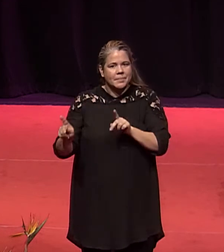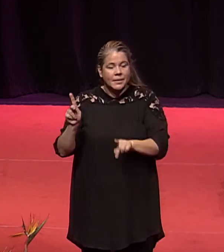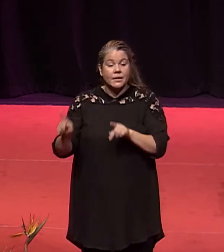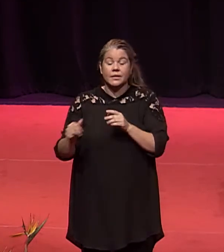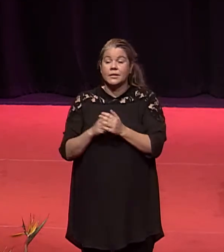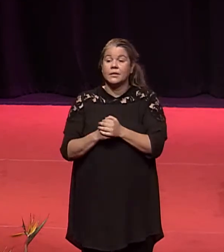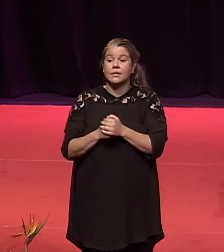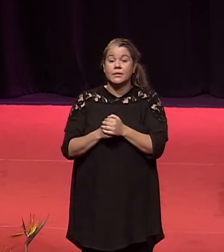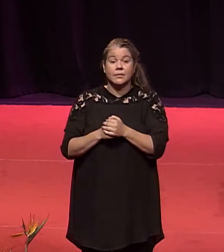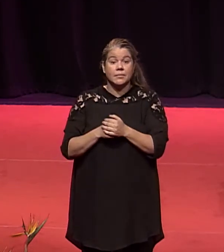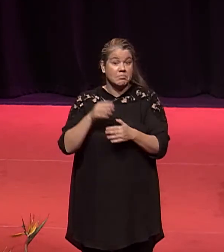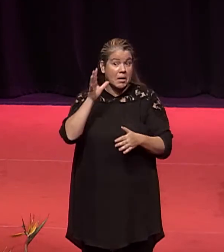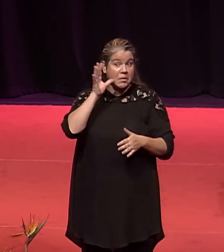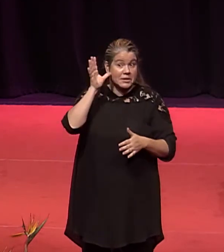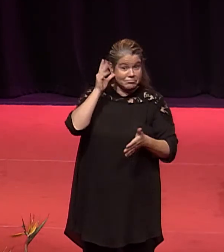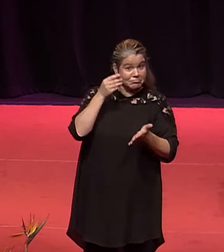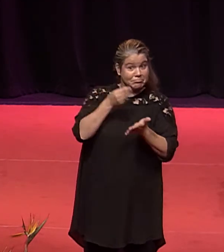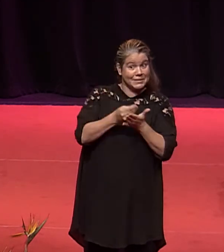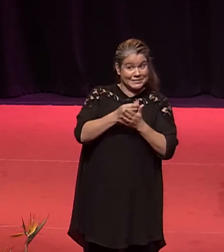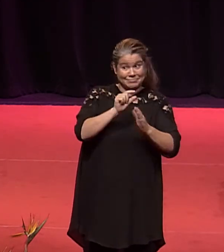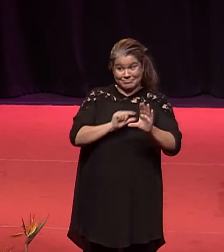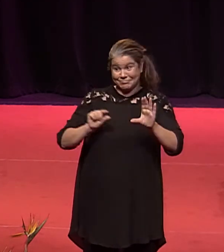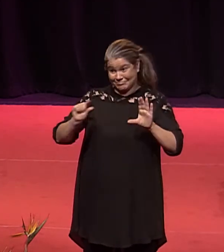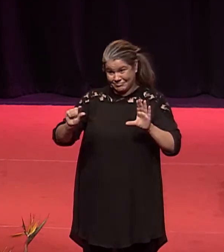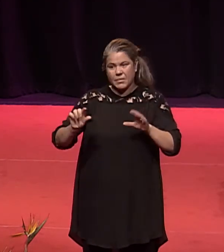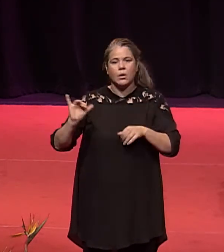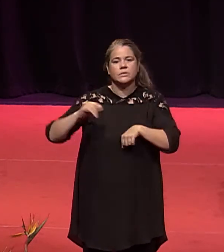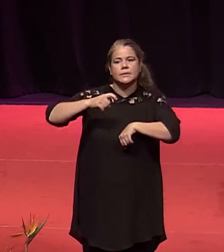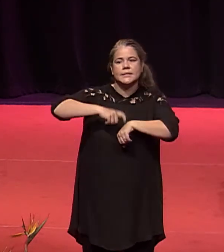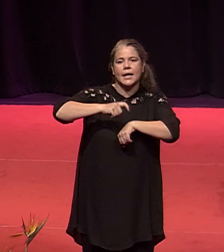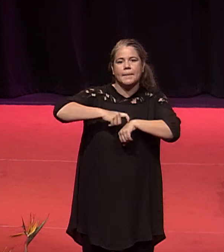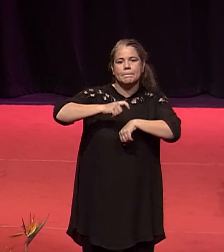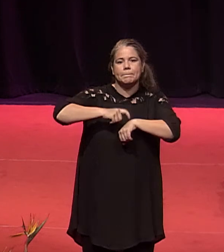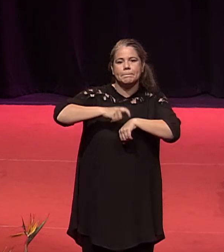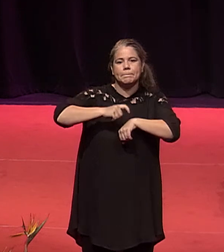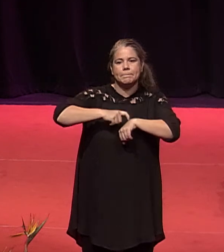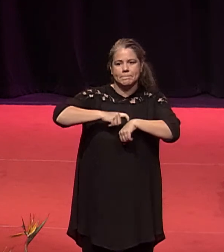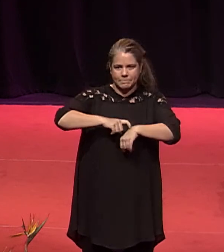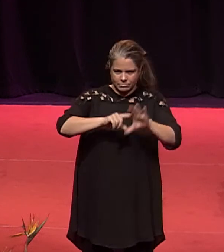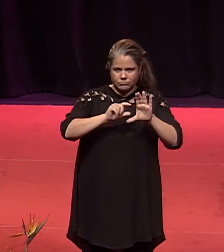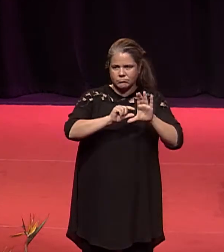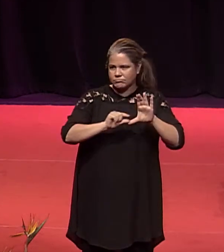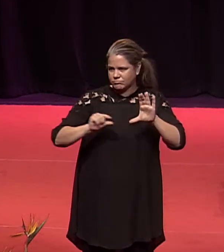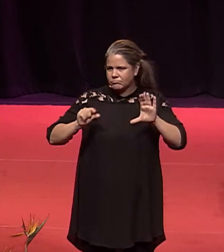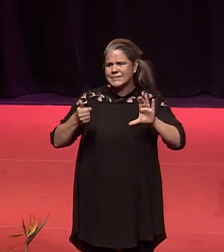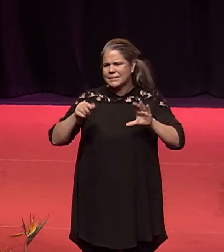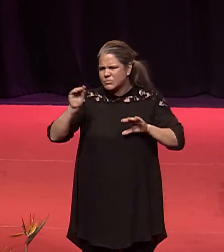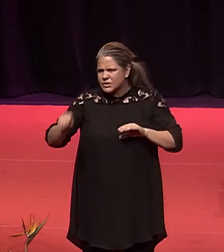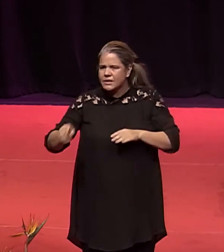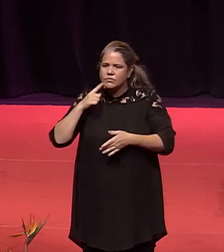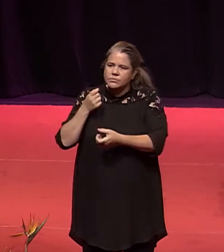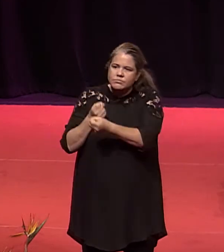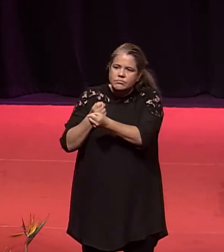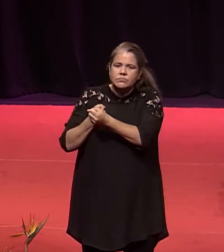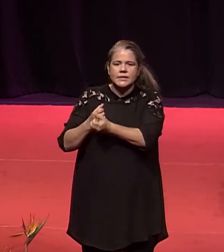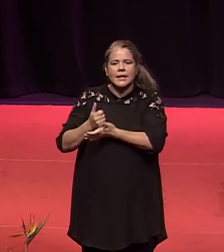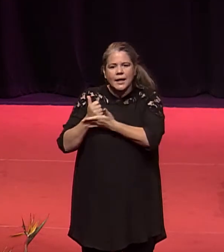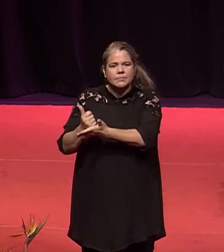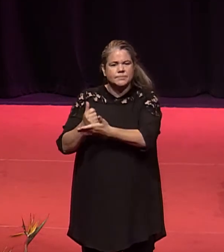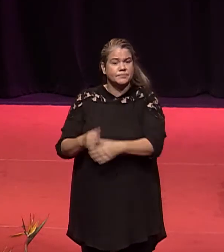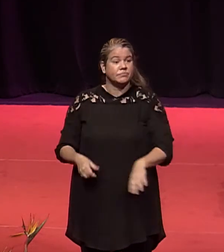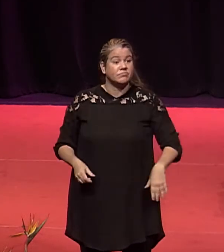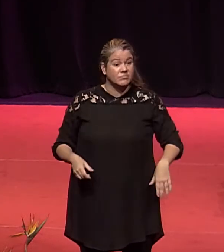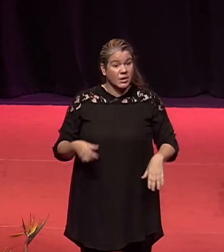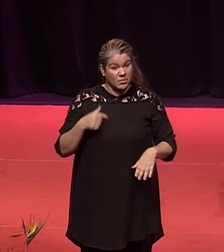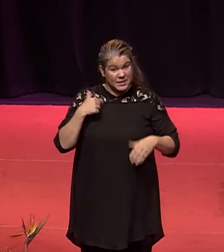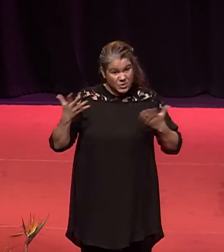money. My parents also gave 10% of their time to help others. I think we could take that even further. I'd encourage you to donate